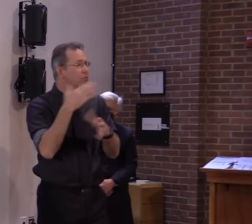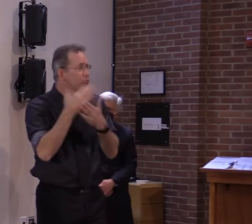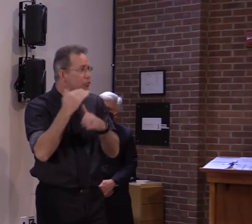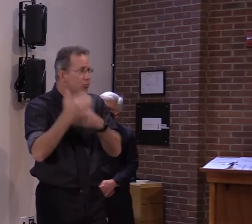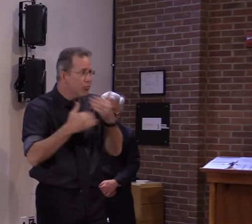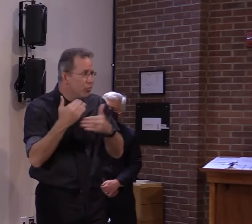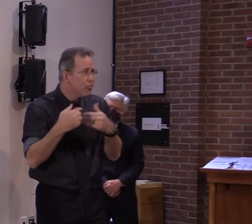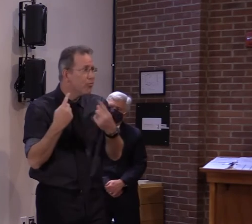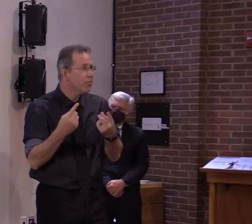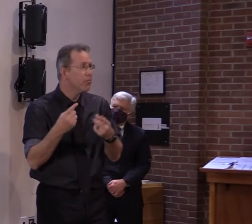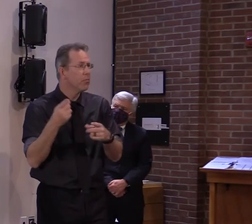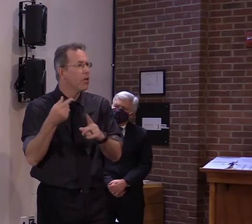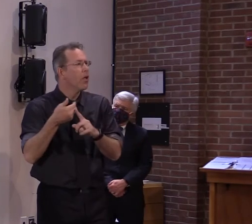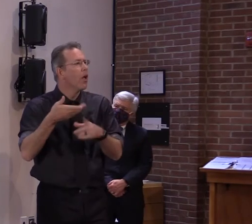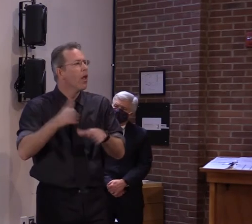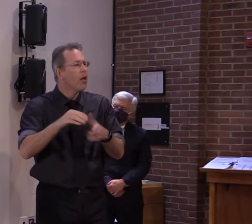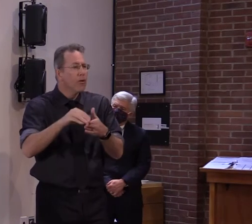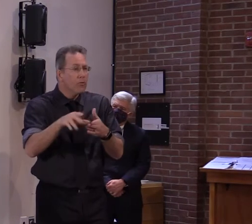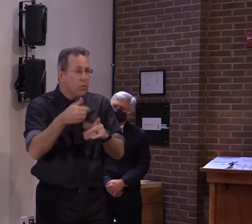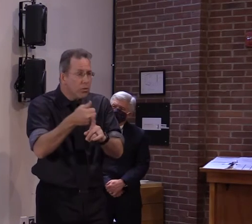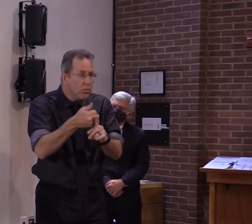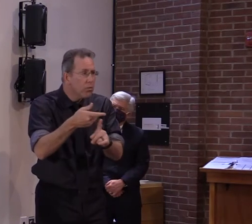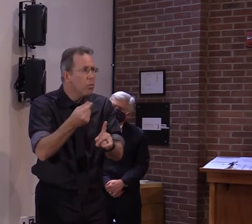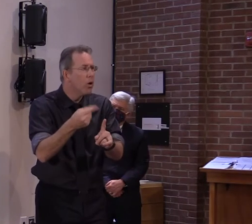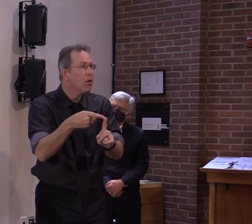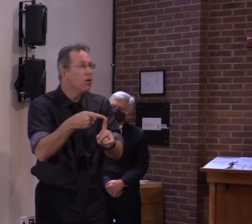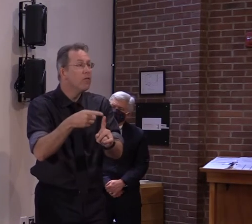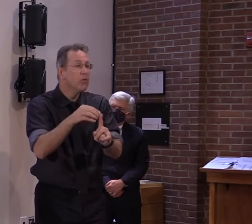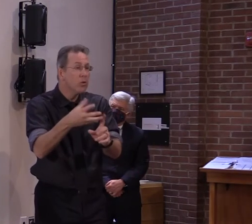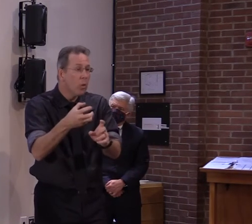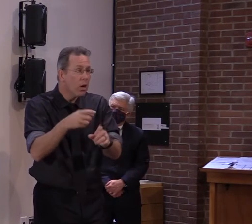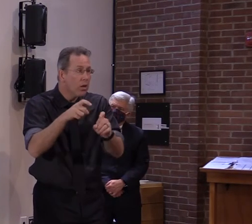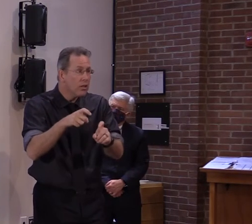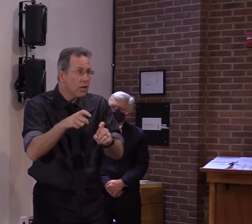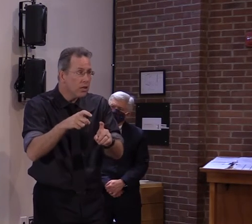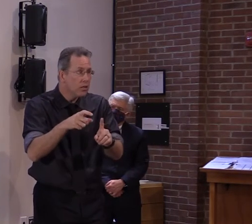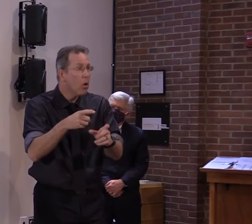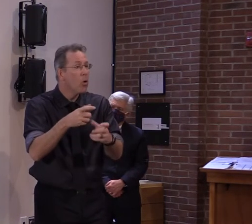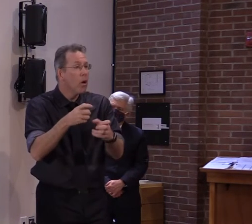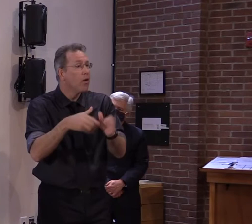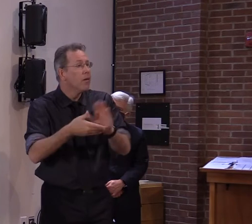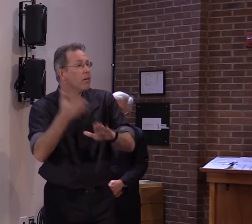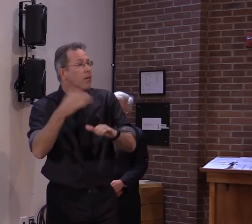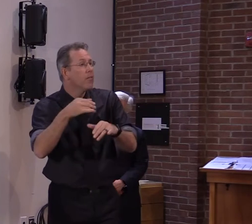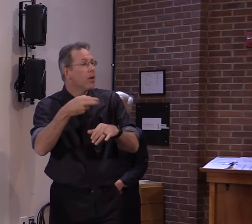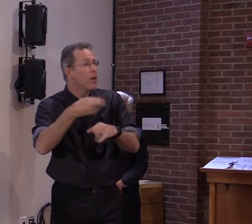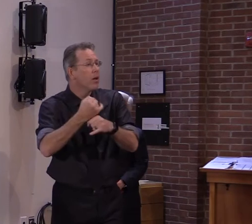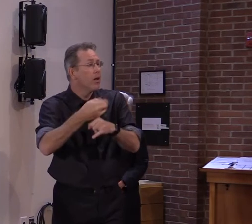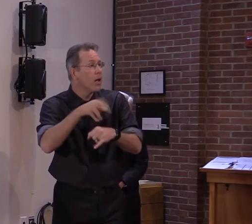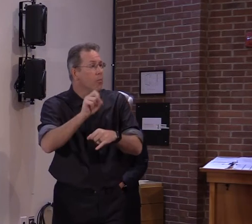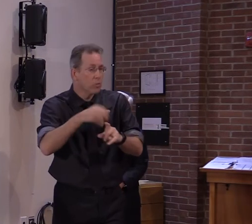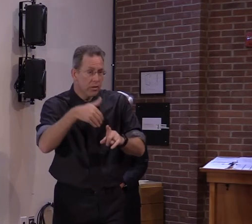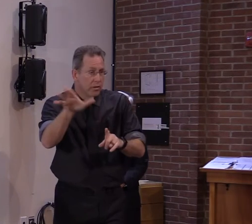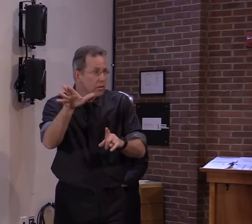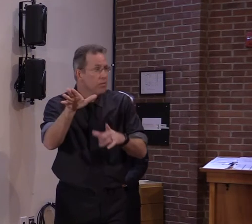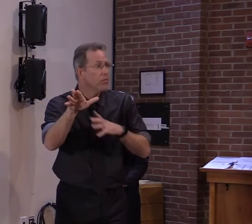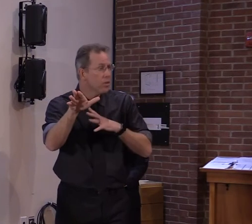so chose, to leave campus early and not wait till right before